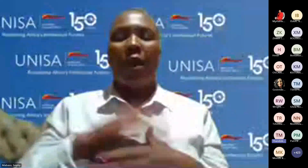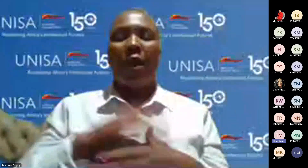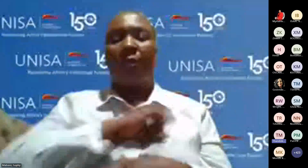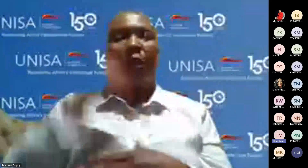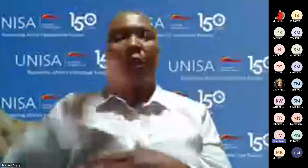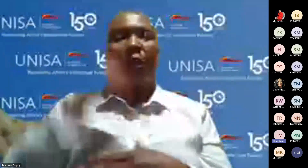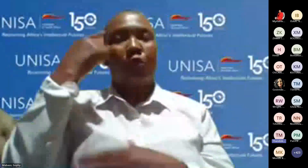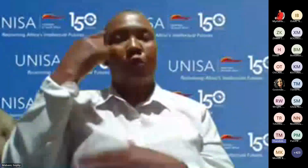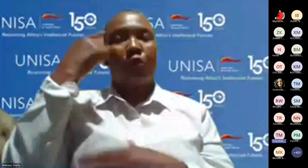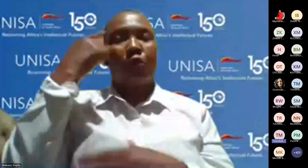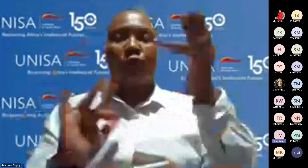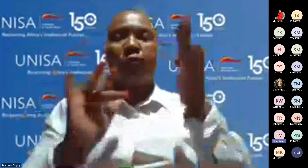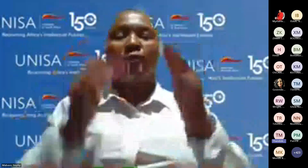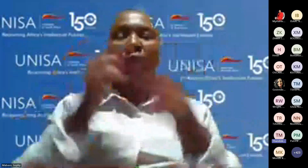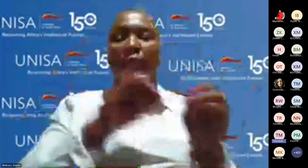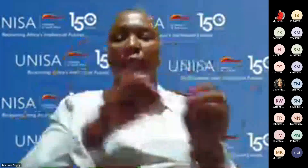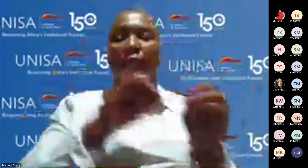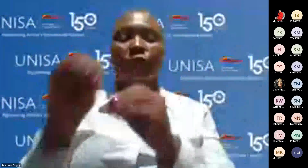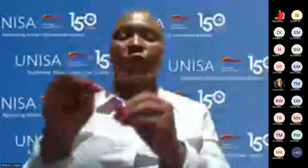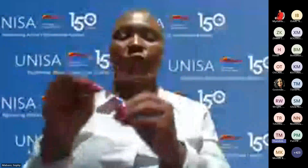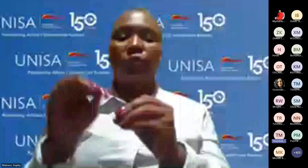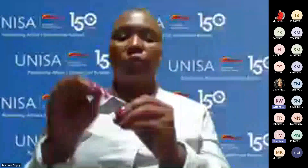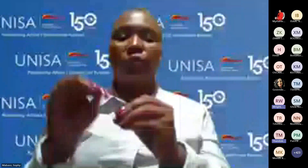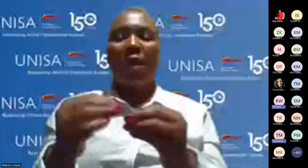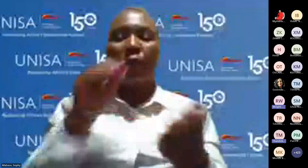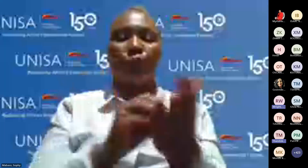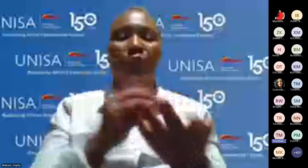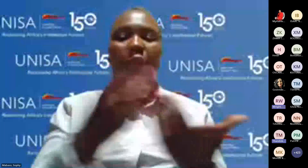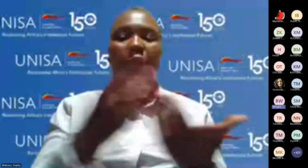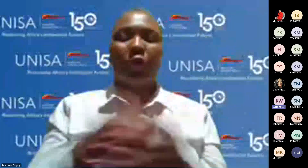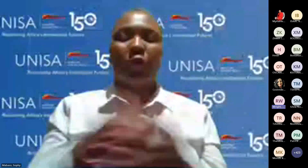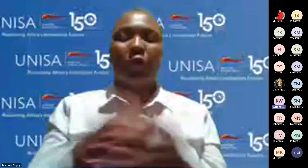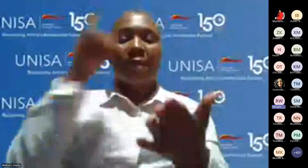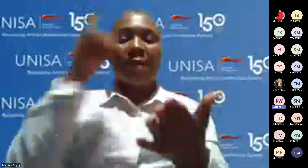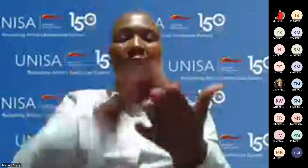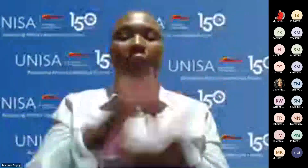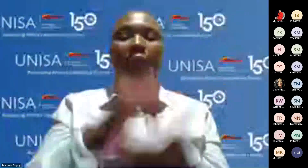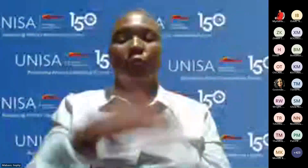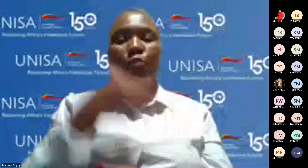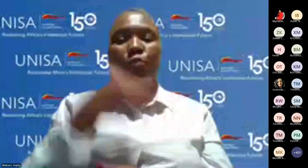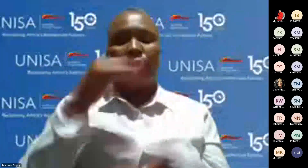moving forward, I'll just put it on flight mode. Thank you very much. Okay, great.